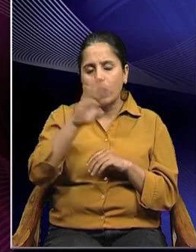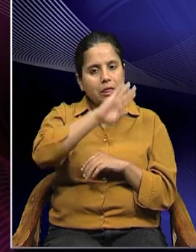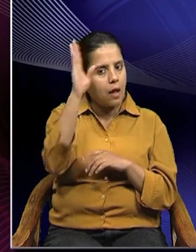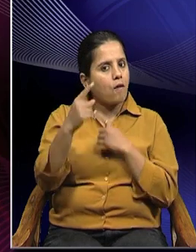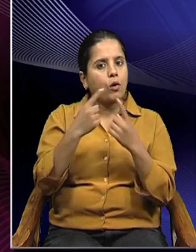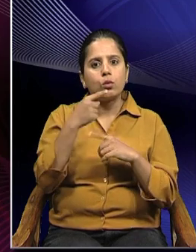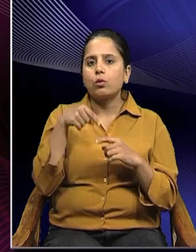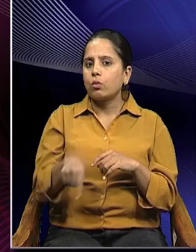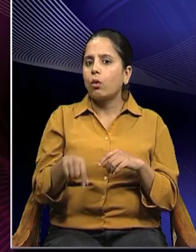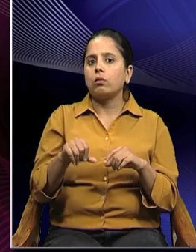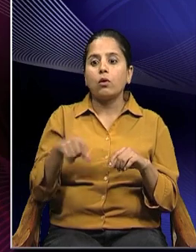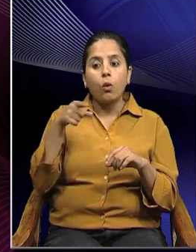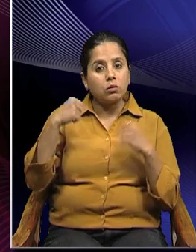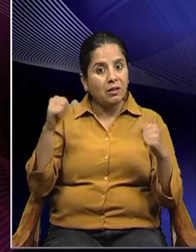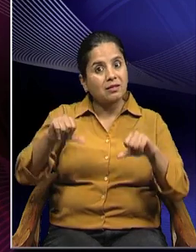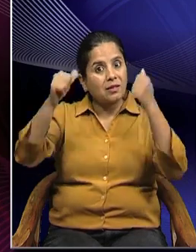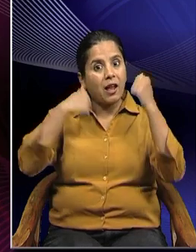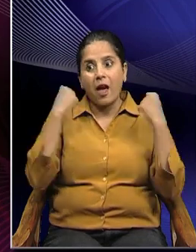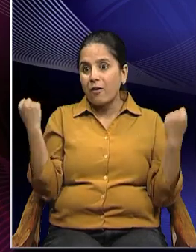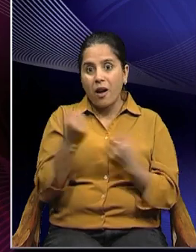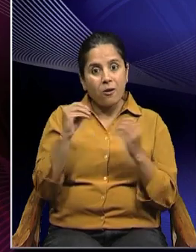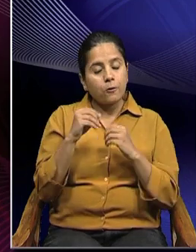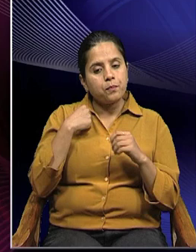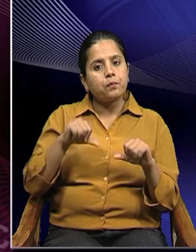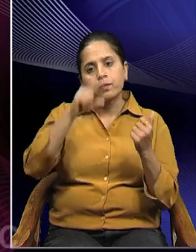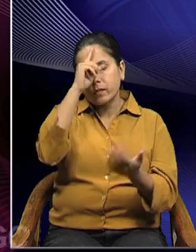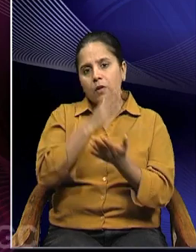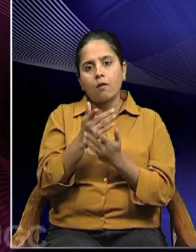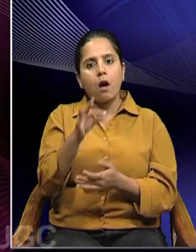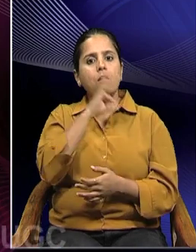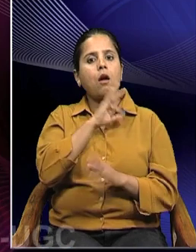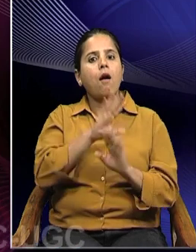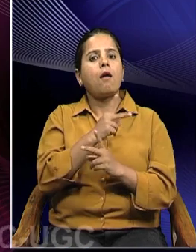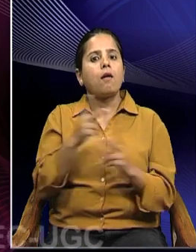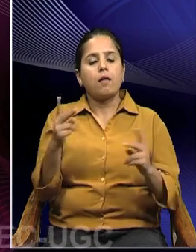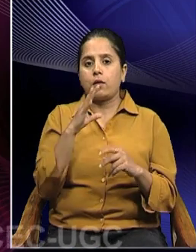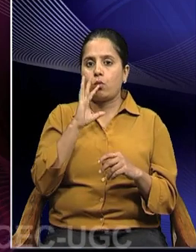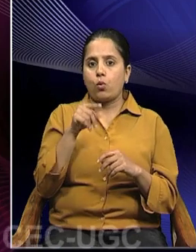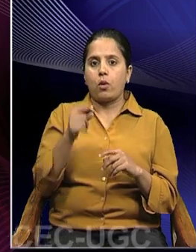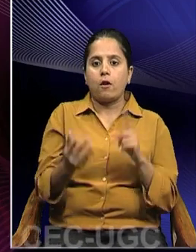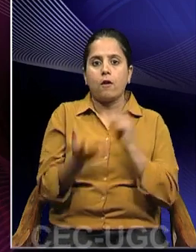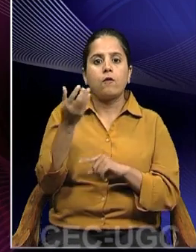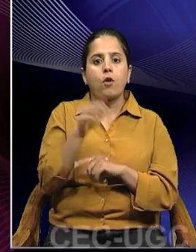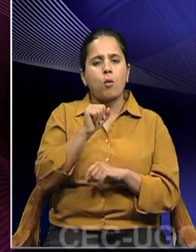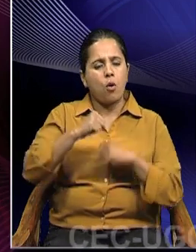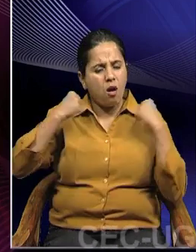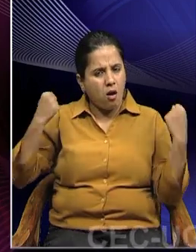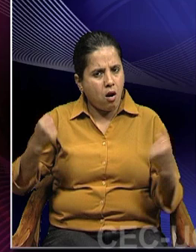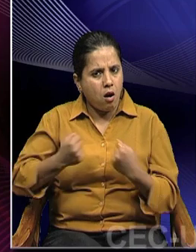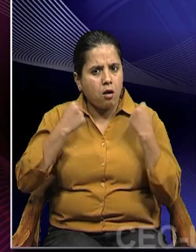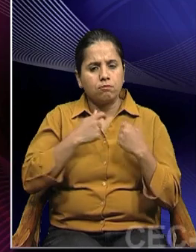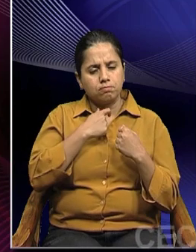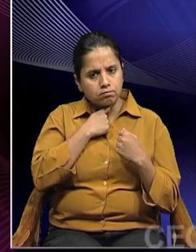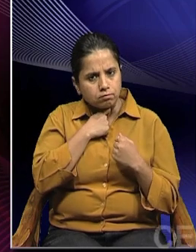about a success which is effortless. We believe into a success which is earned, which is actually obtained by your hard work, commitment